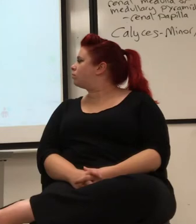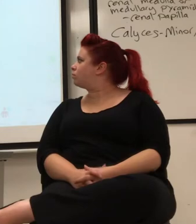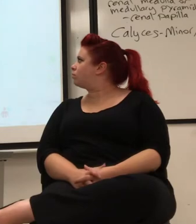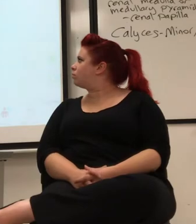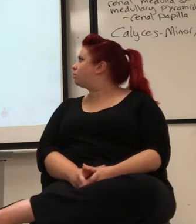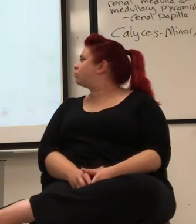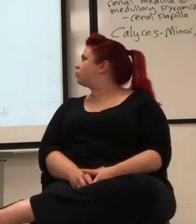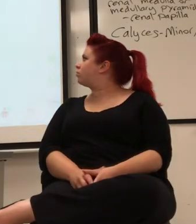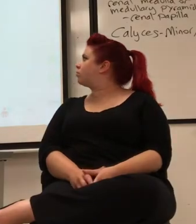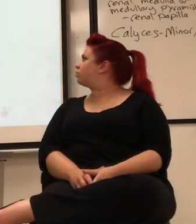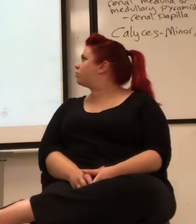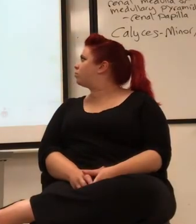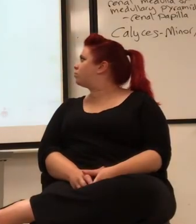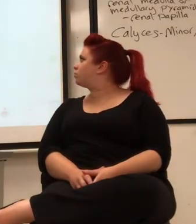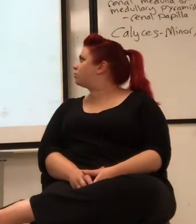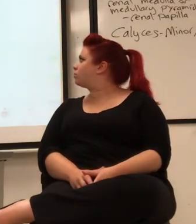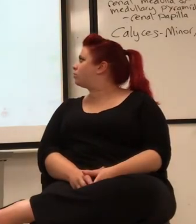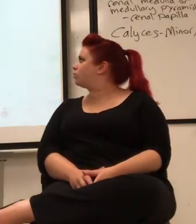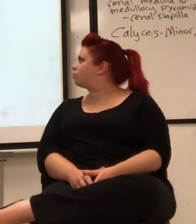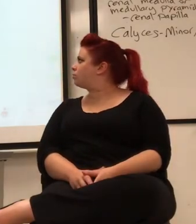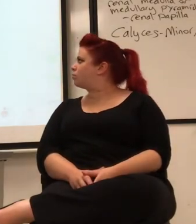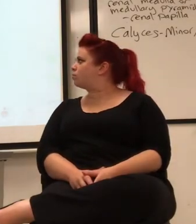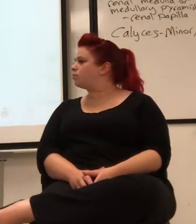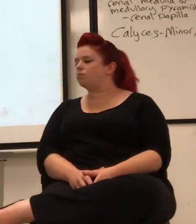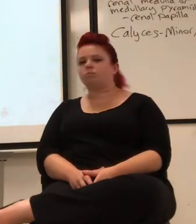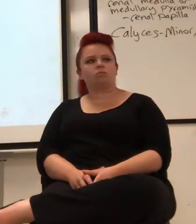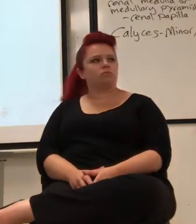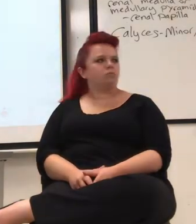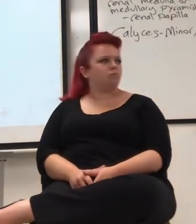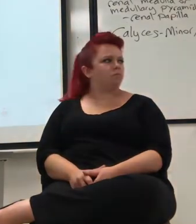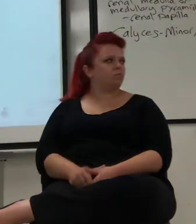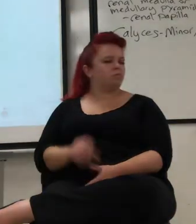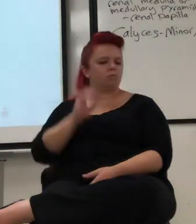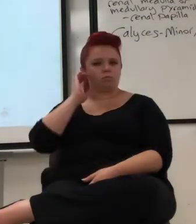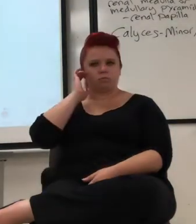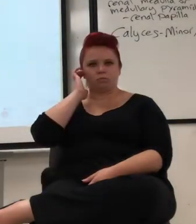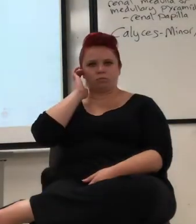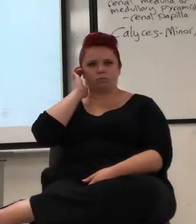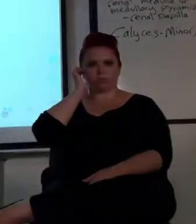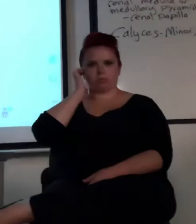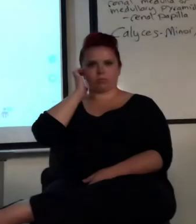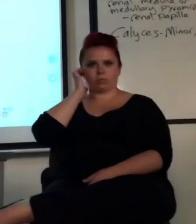It's hard to see. Let me see if I can turn off the light. Maybe I'll show a little better.